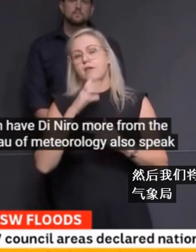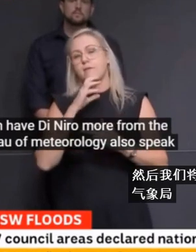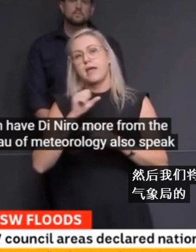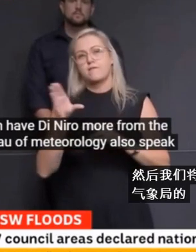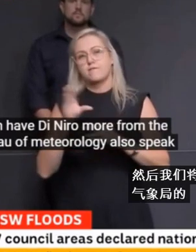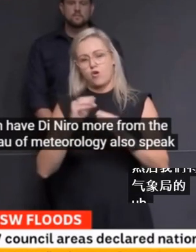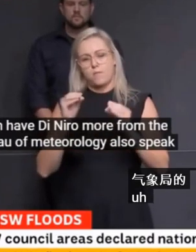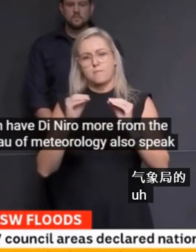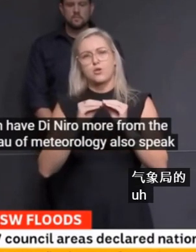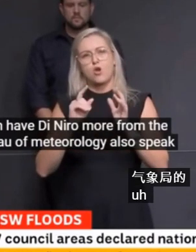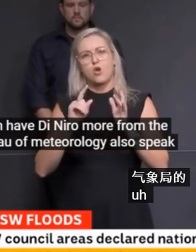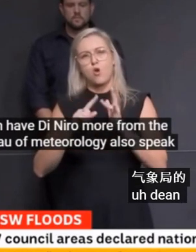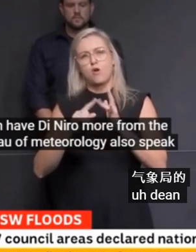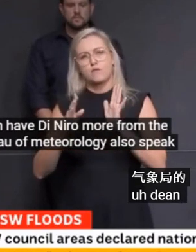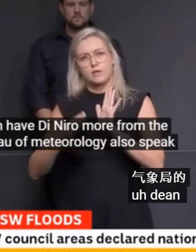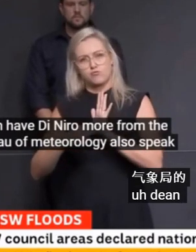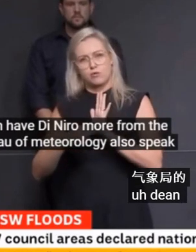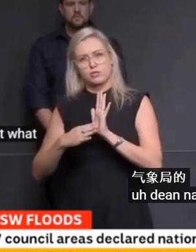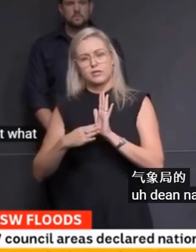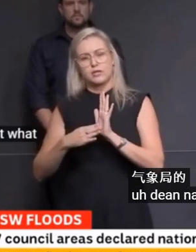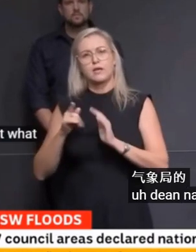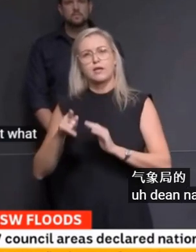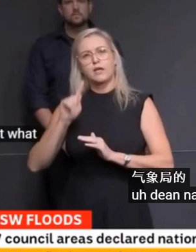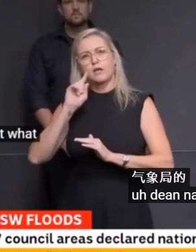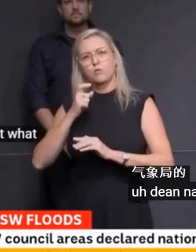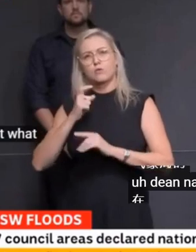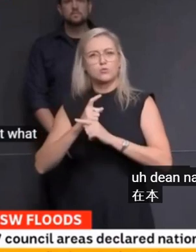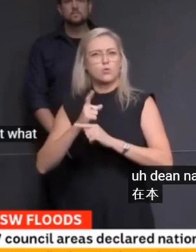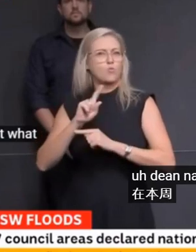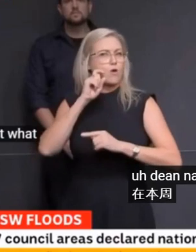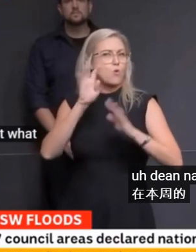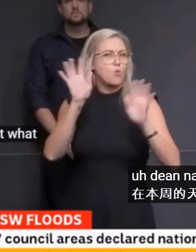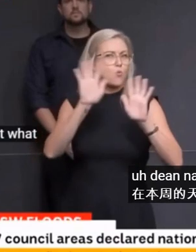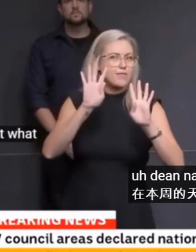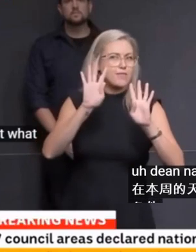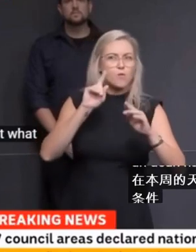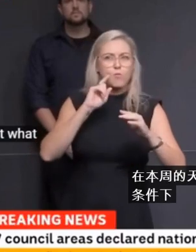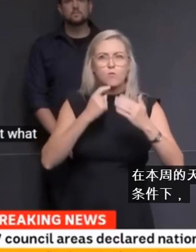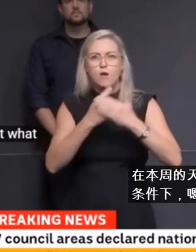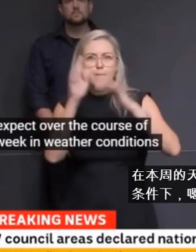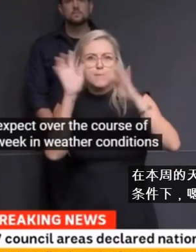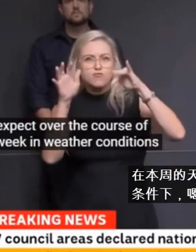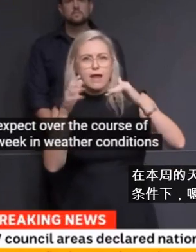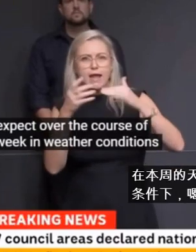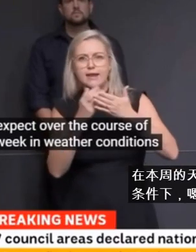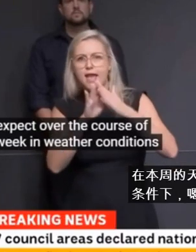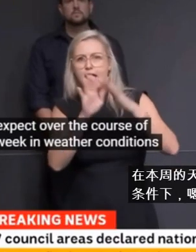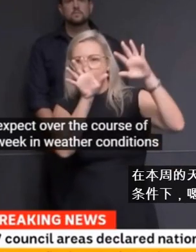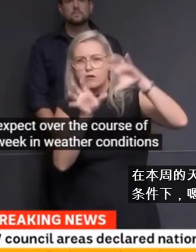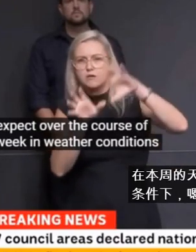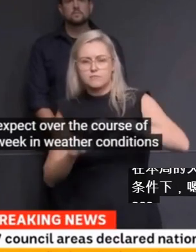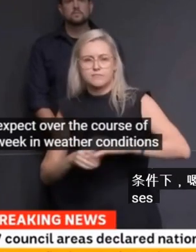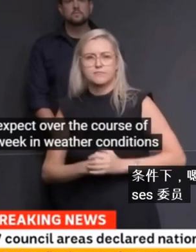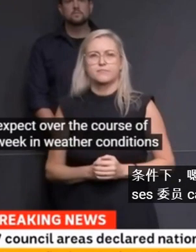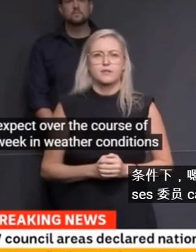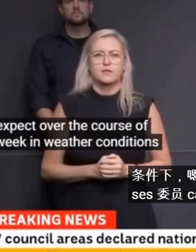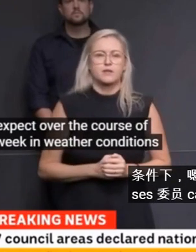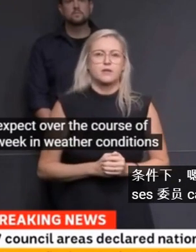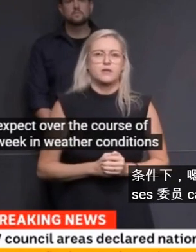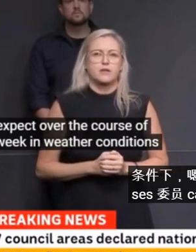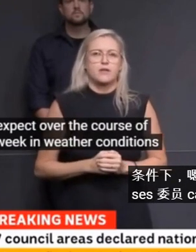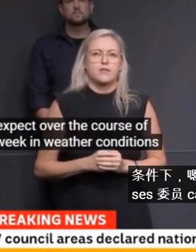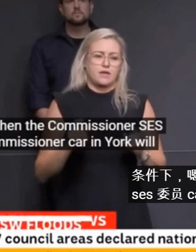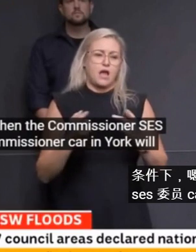Meteorology also speak about what to expect over the course of this week in weather conditions, and then the SES